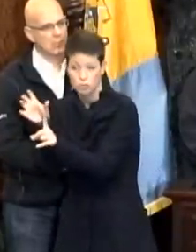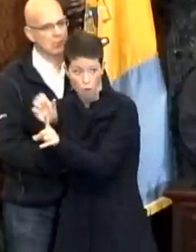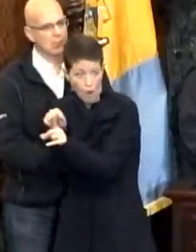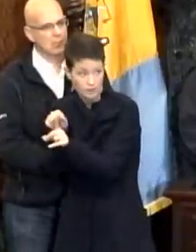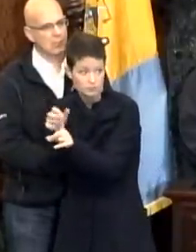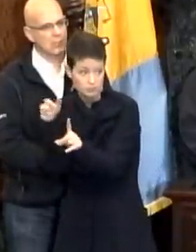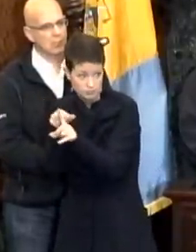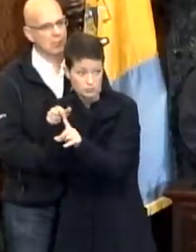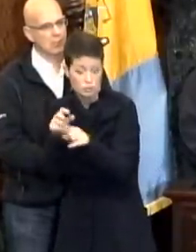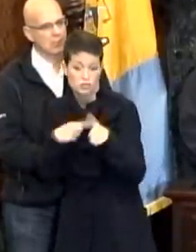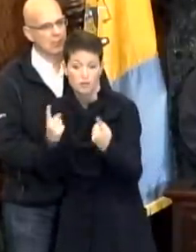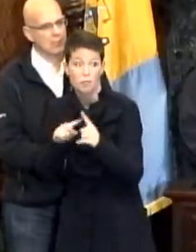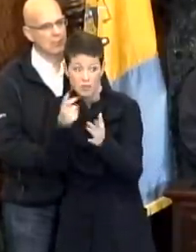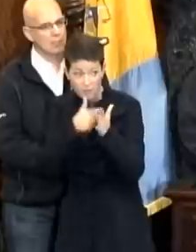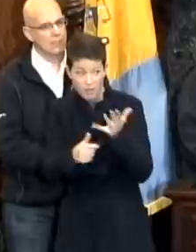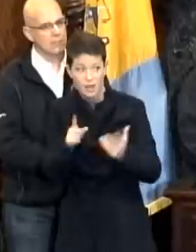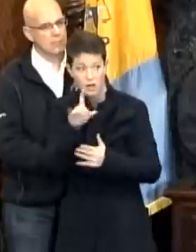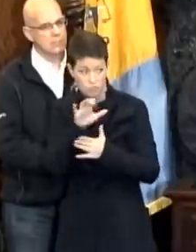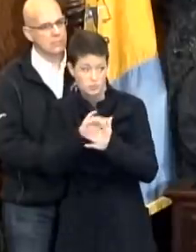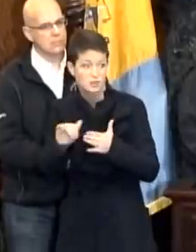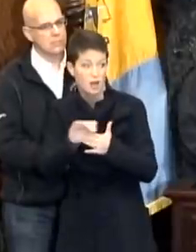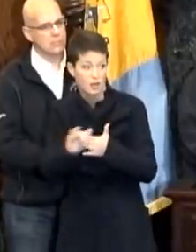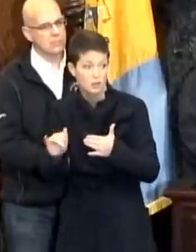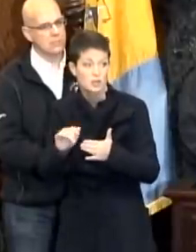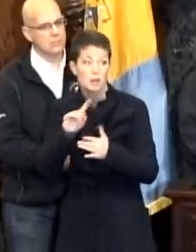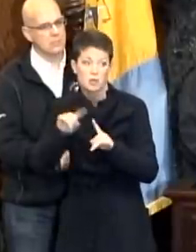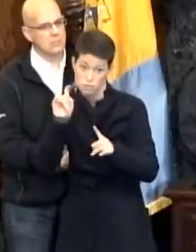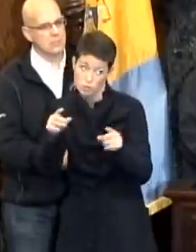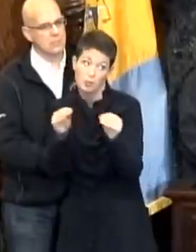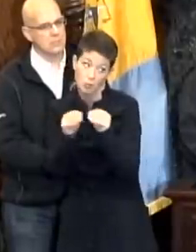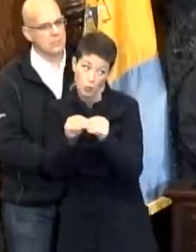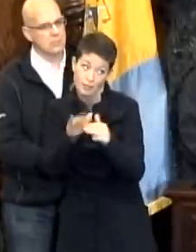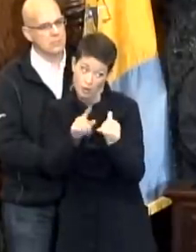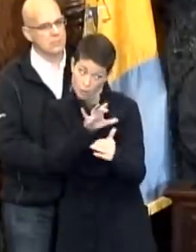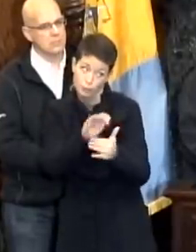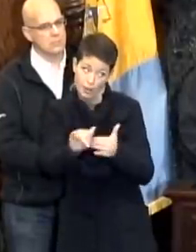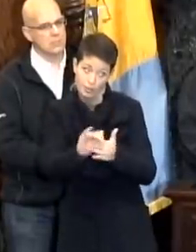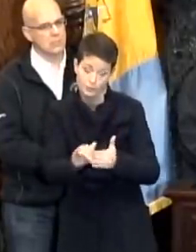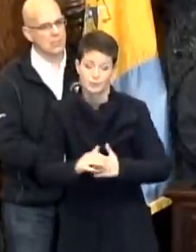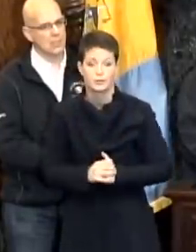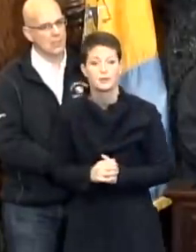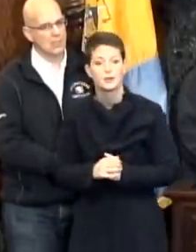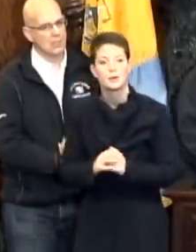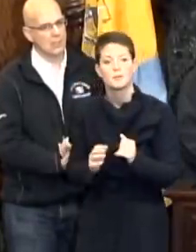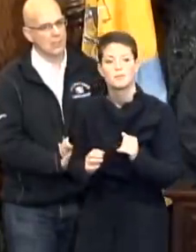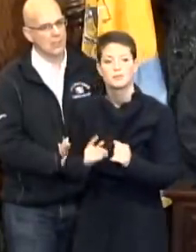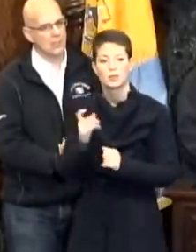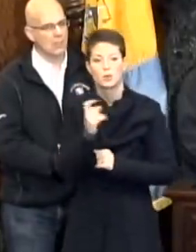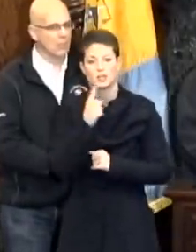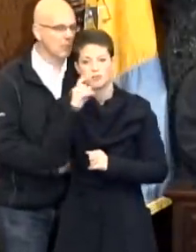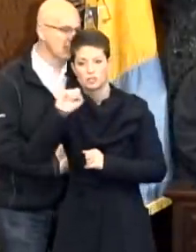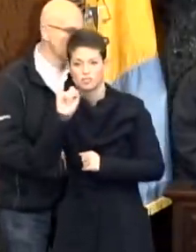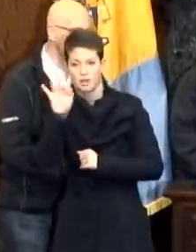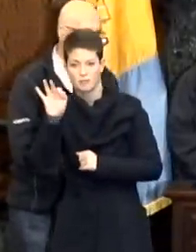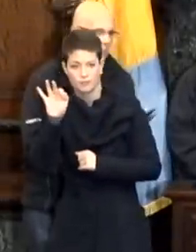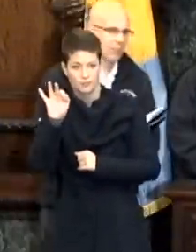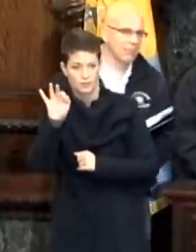you some numbers later. But the fine is $100 and probably should be higher. Mike. I had a question for